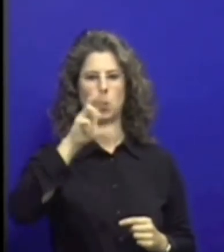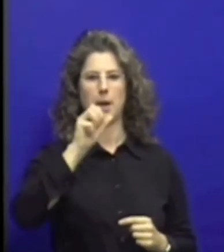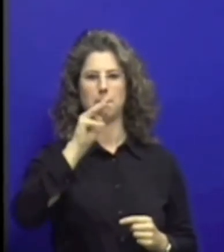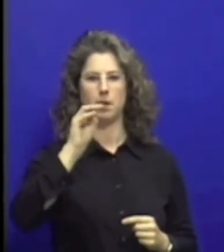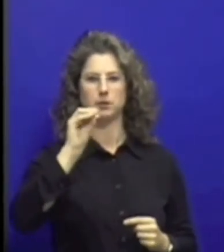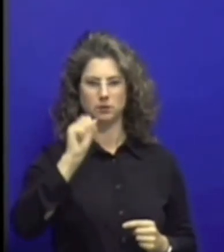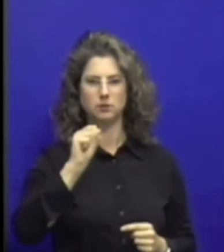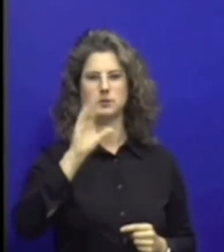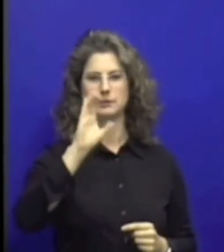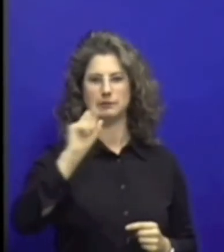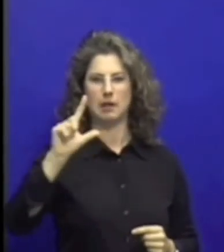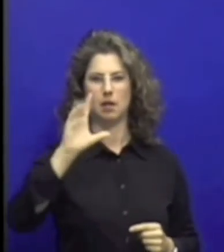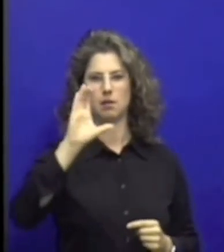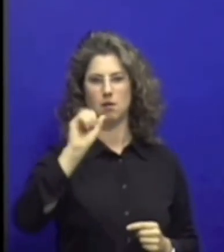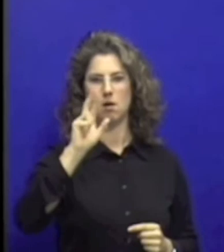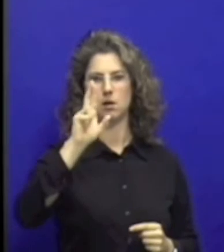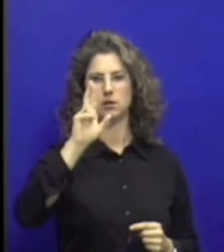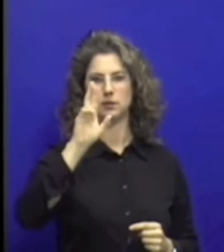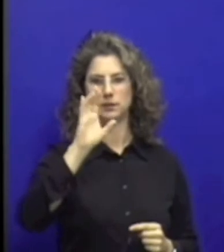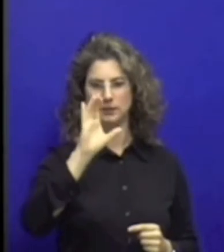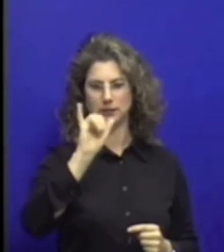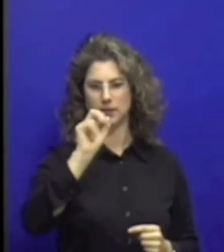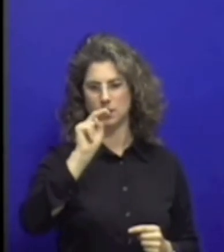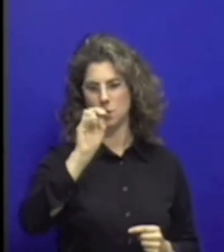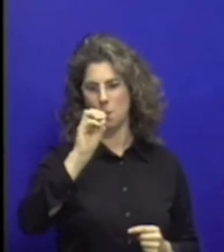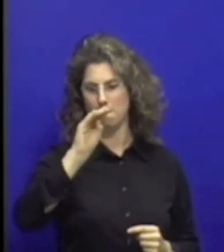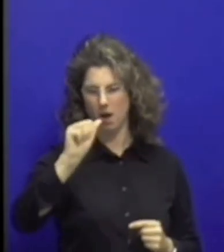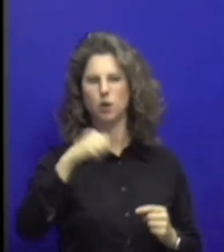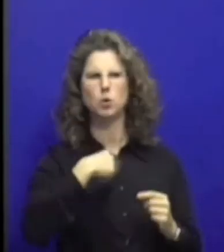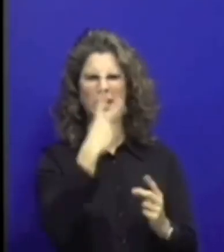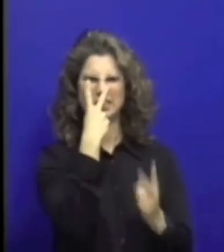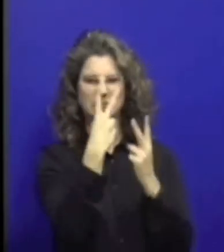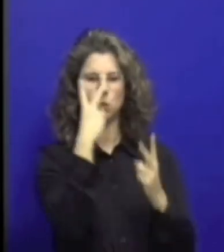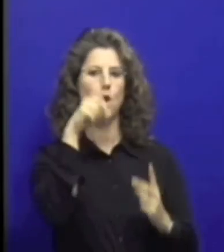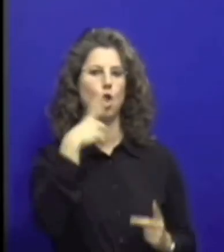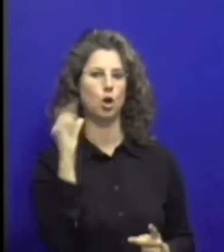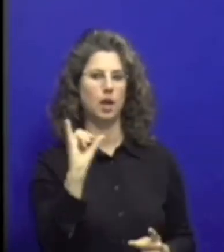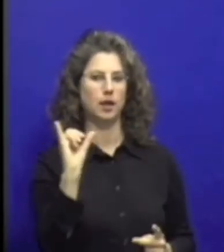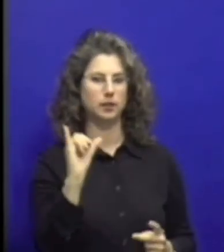and we'll go through those photographs so you can have an idea of what they can present like.